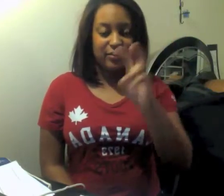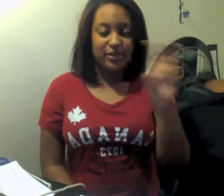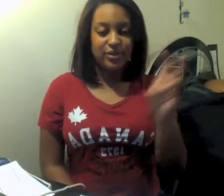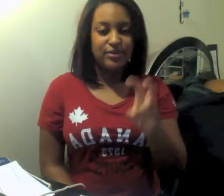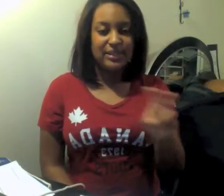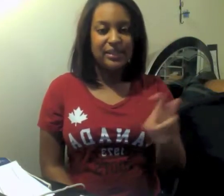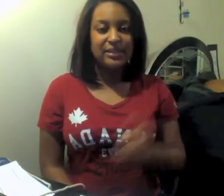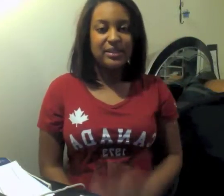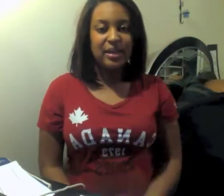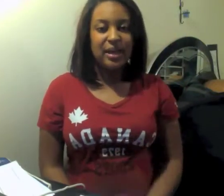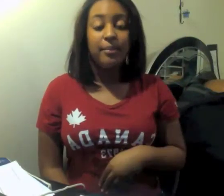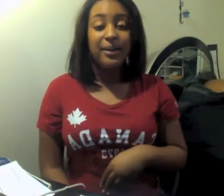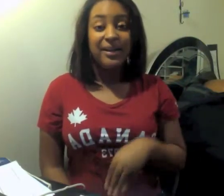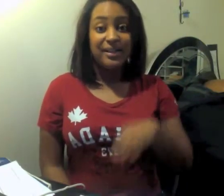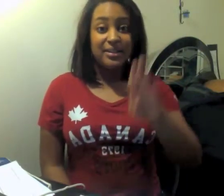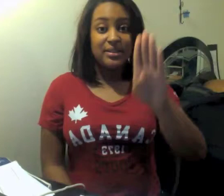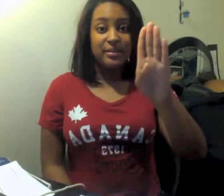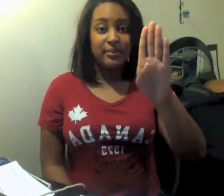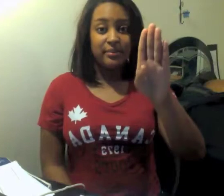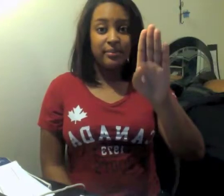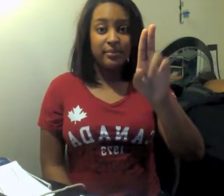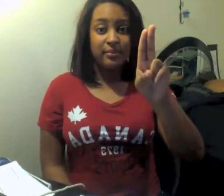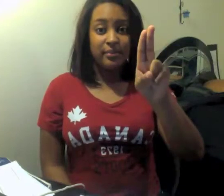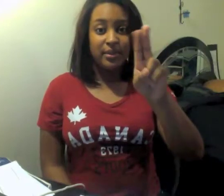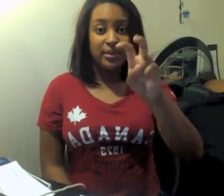two Z's. Buzz,